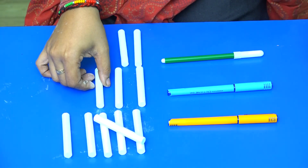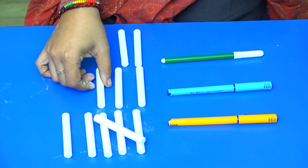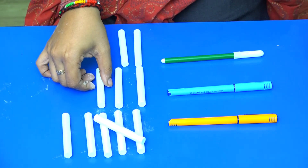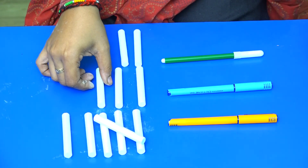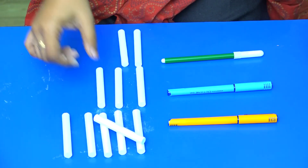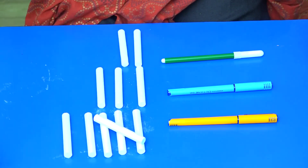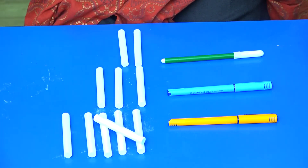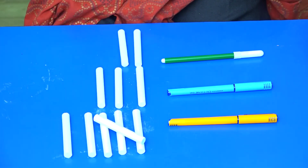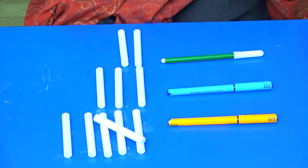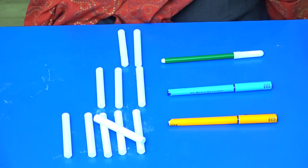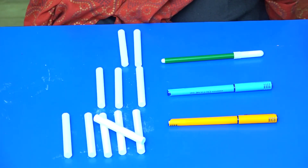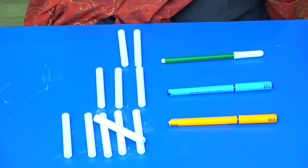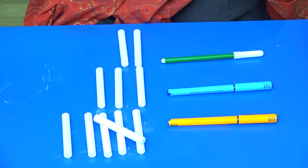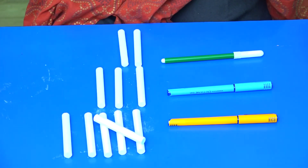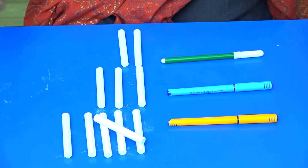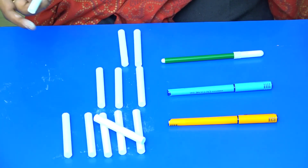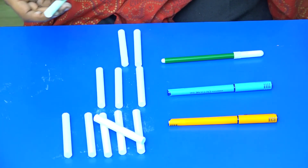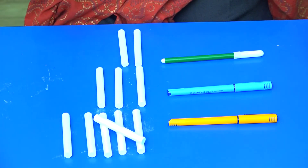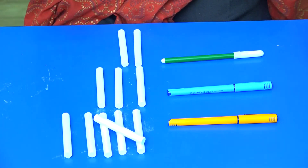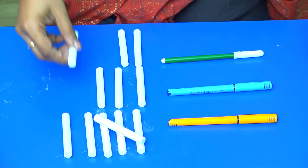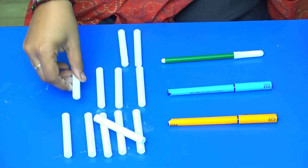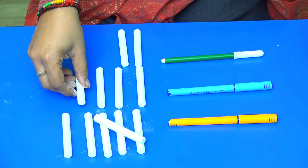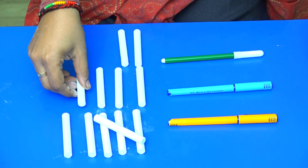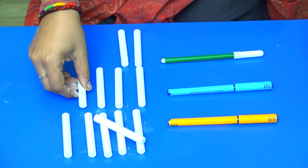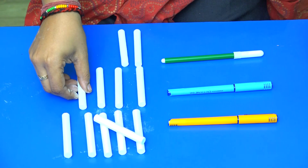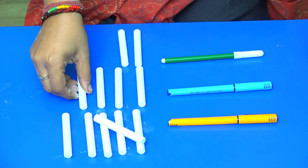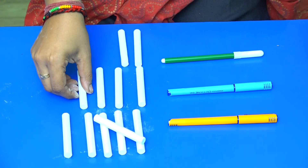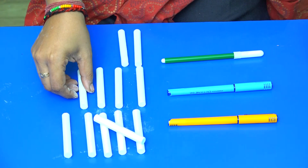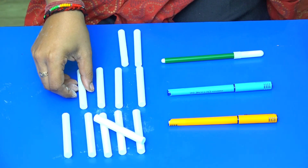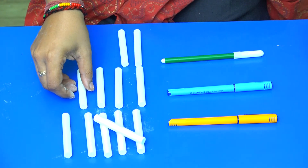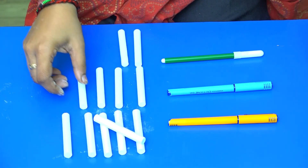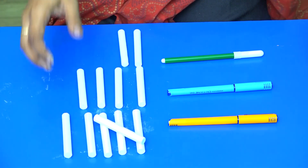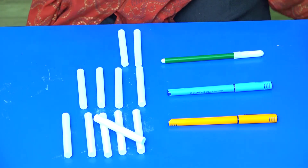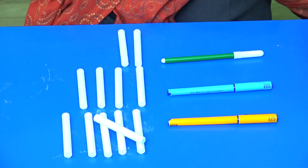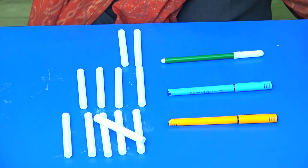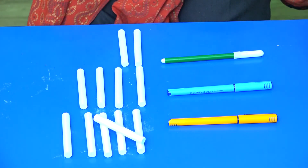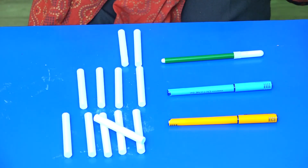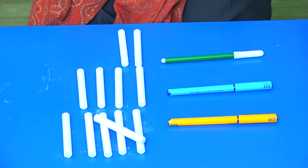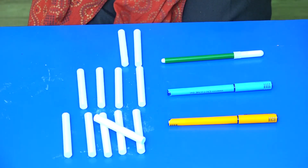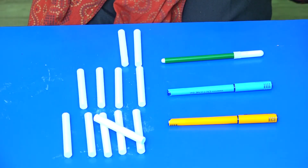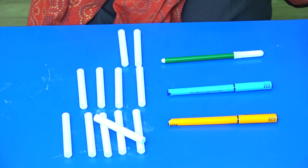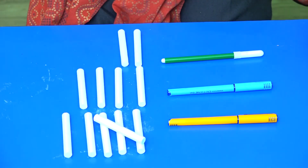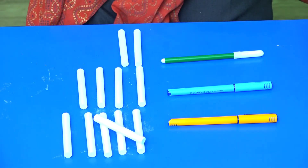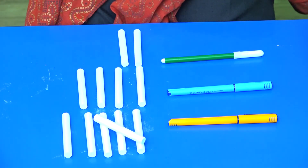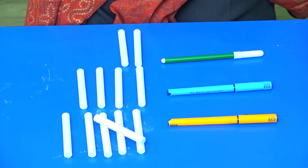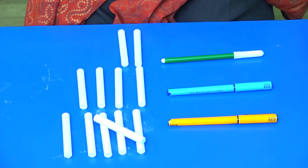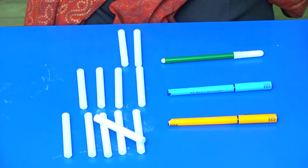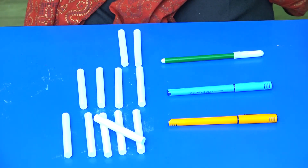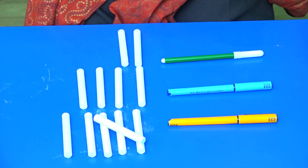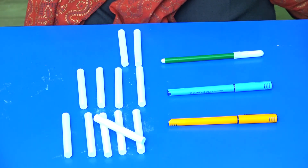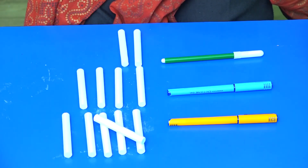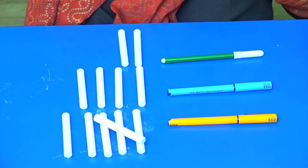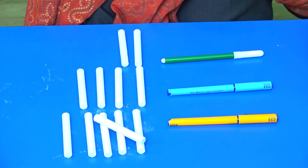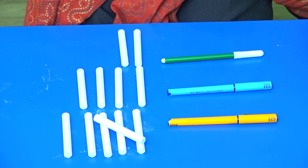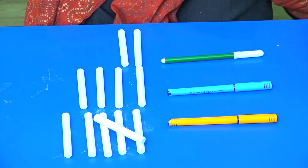this will be your another this, next will be your another blue again. So this is your tally